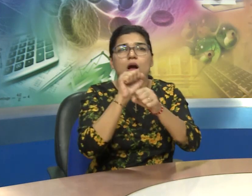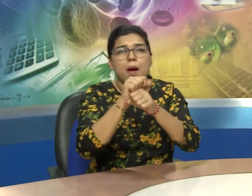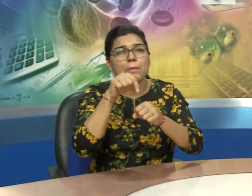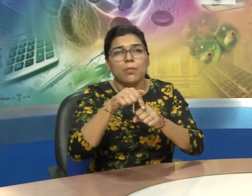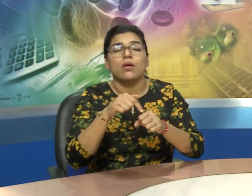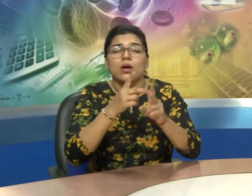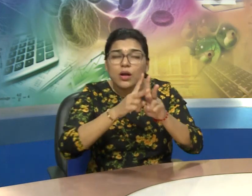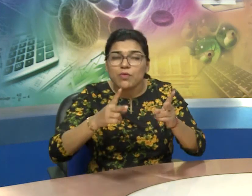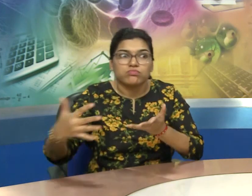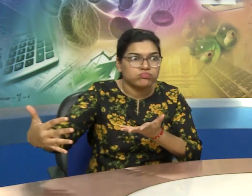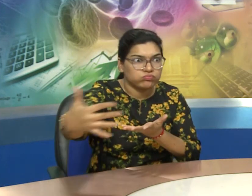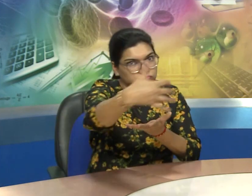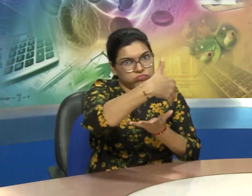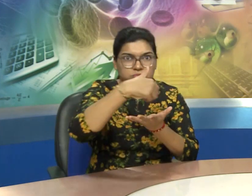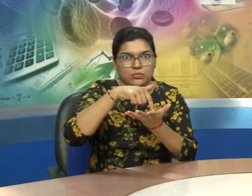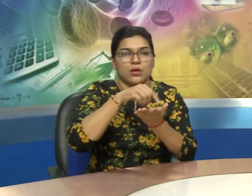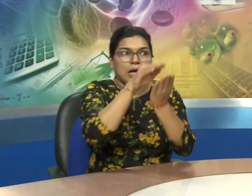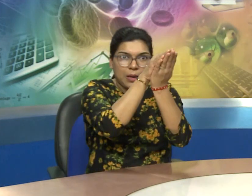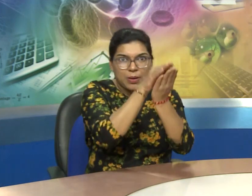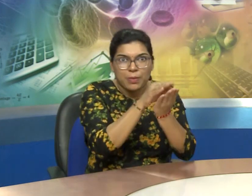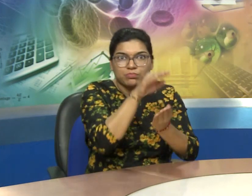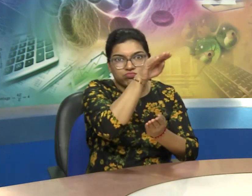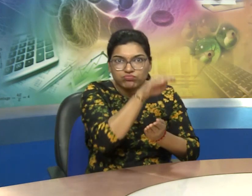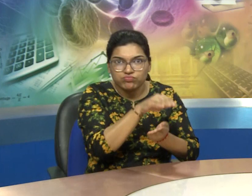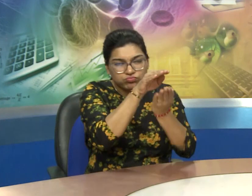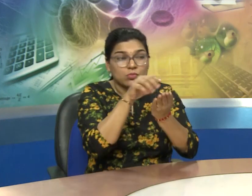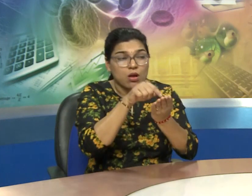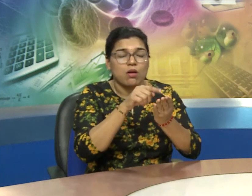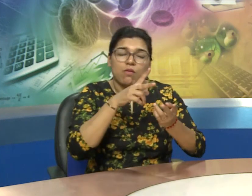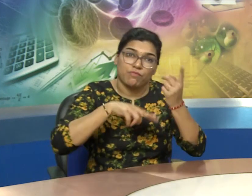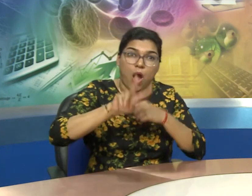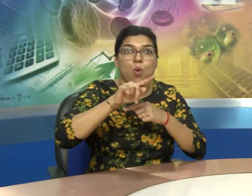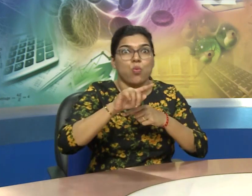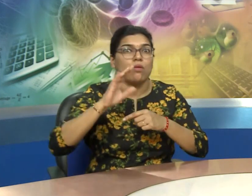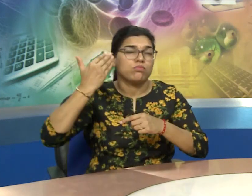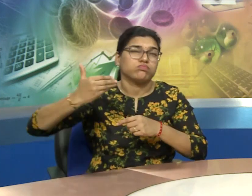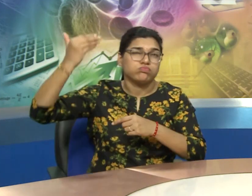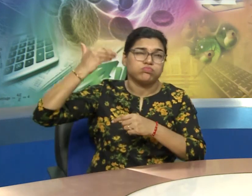The function of such a library is to collect and preserve